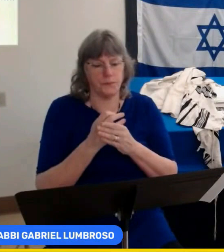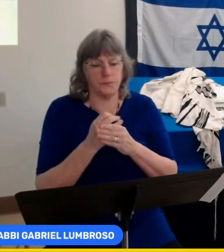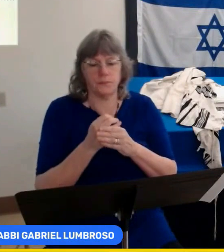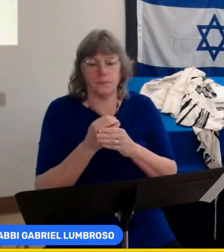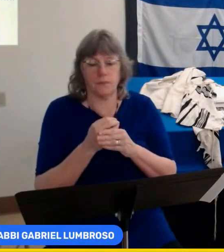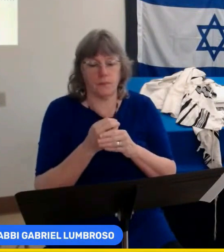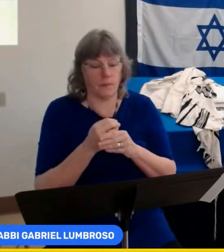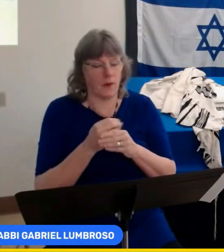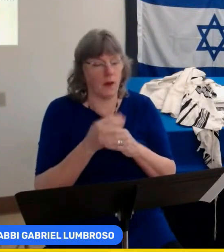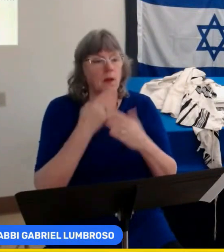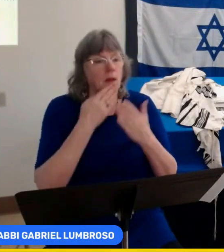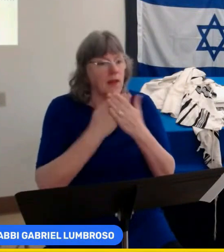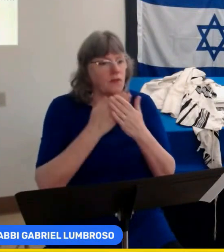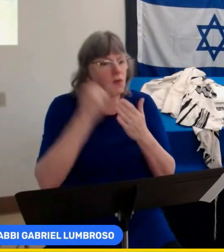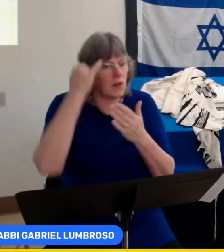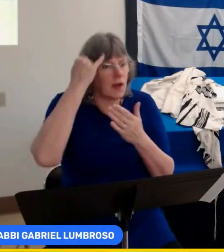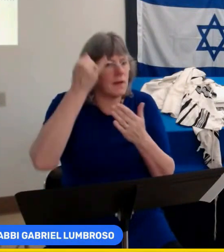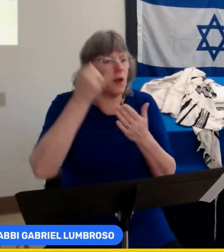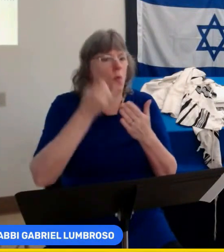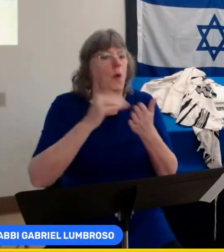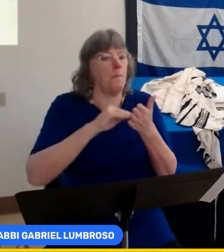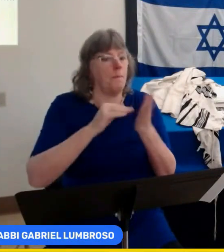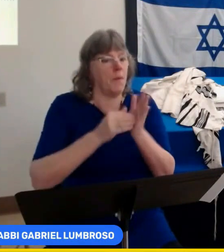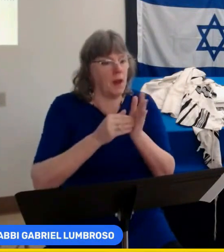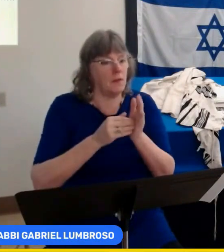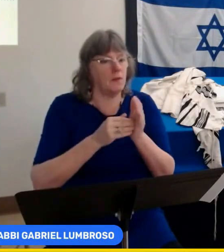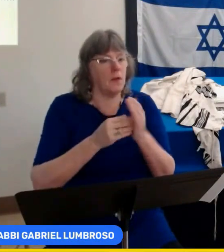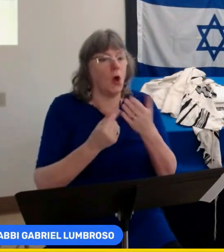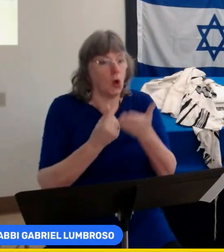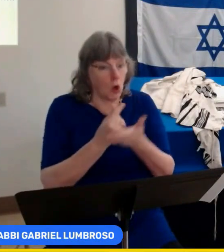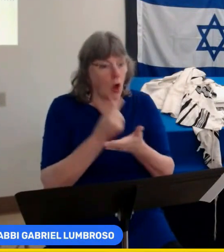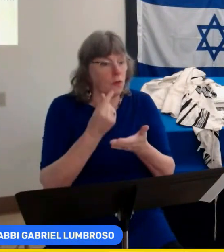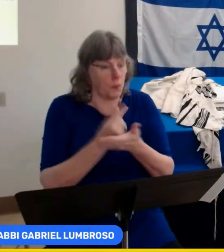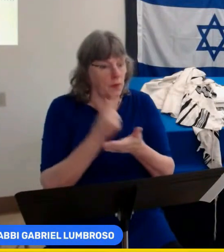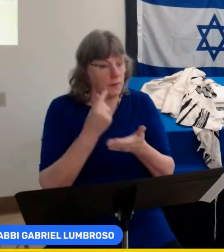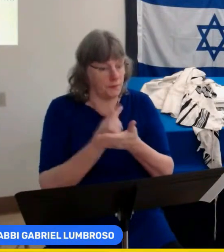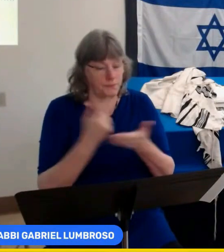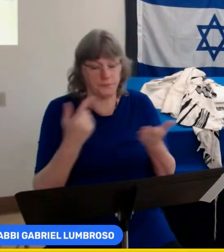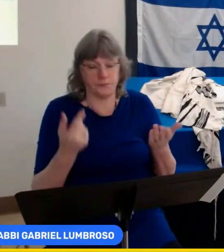so I hope that gives you like an idea of that word that appears